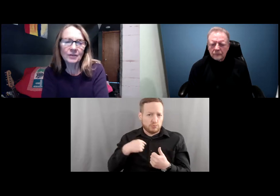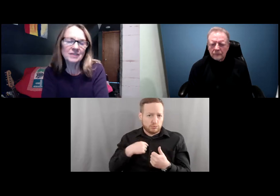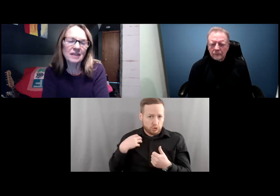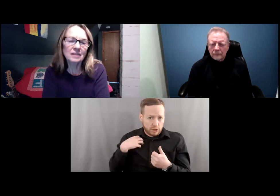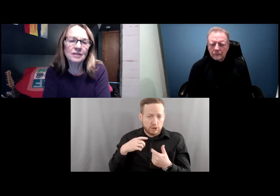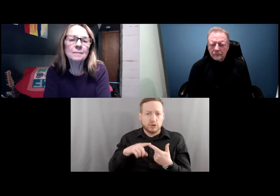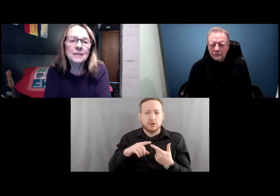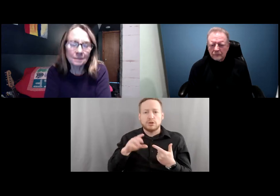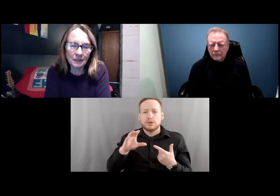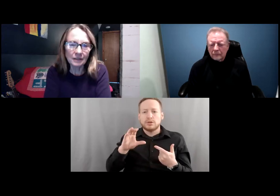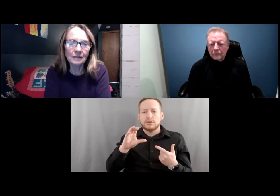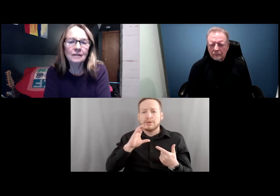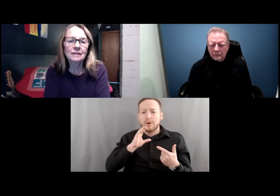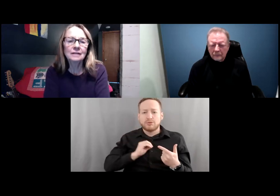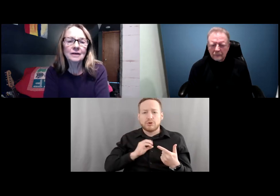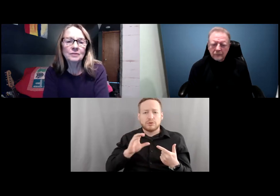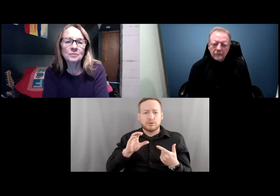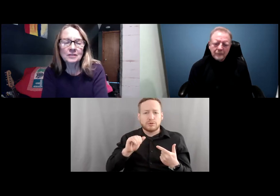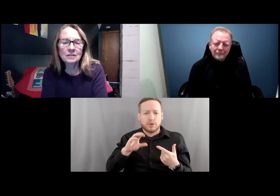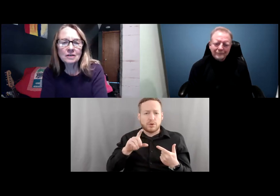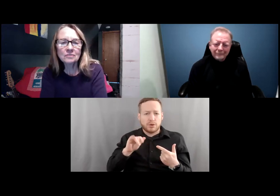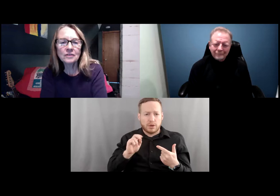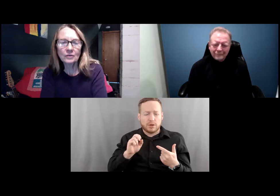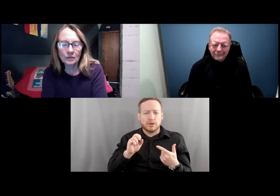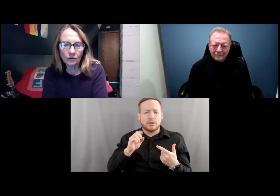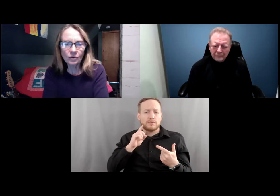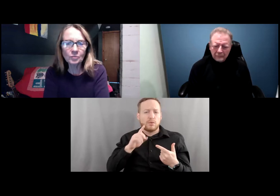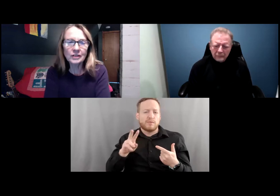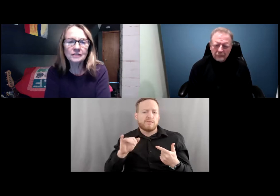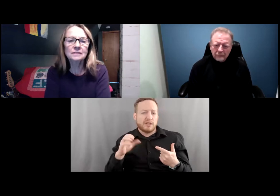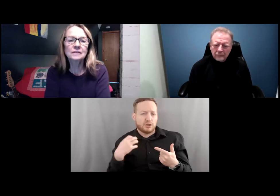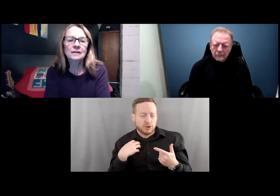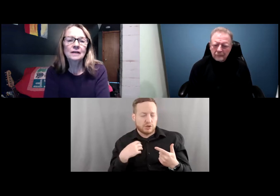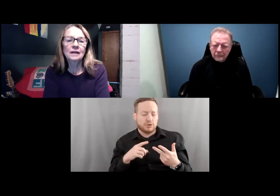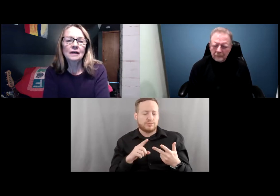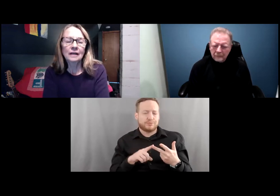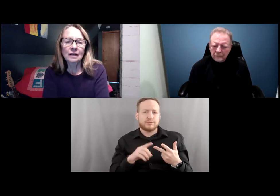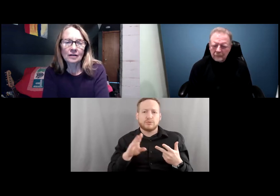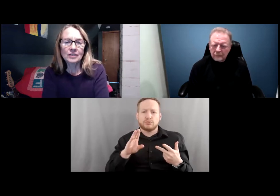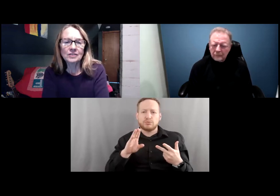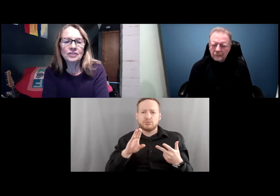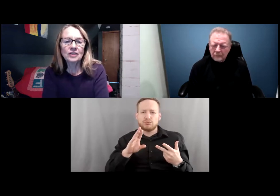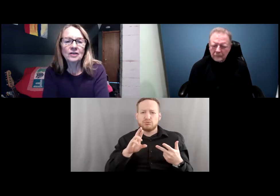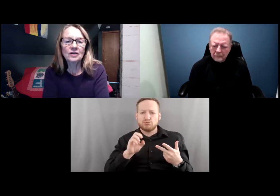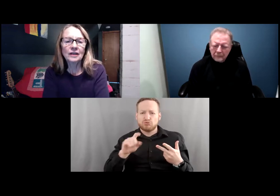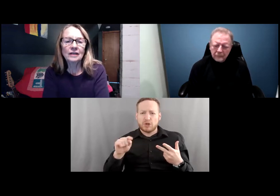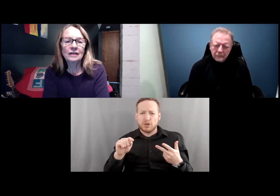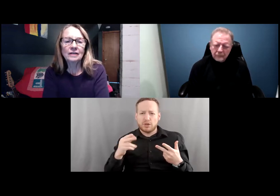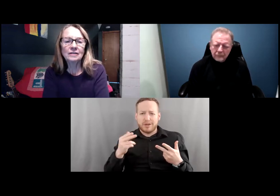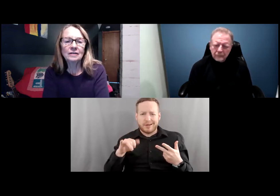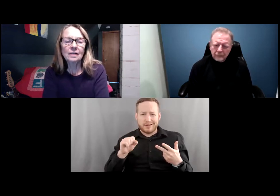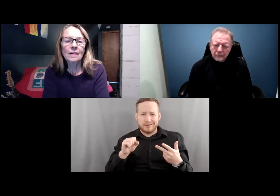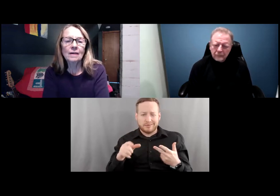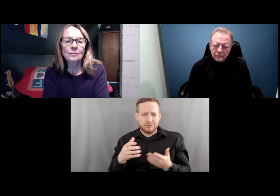or executive committee meeting. That was myself, Carolyn Obrecht, our vice chair,